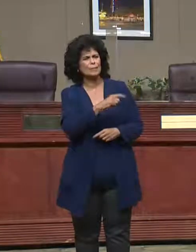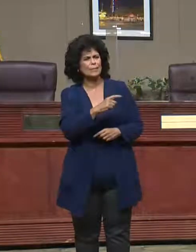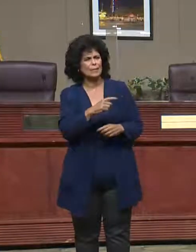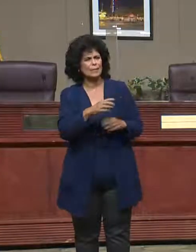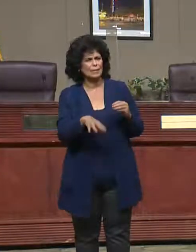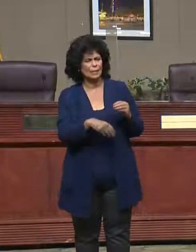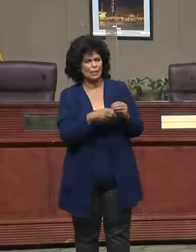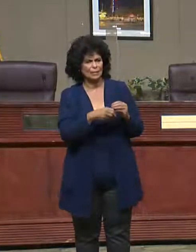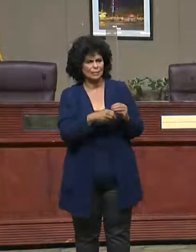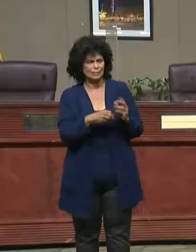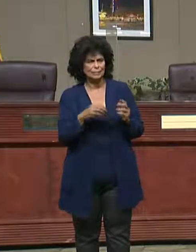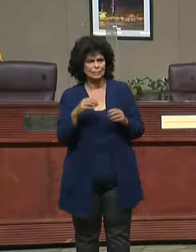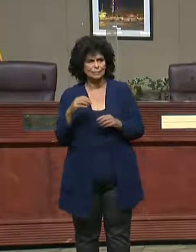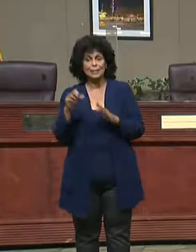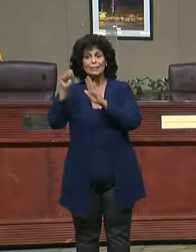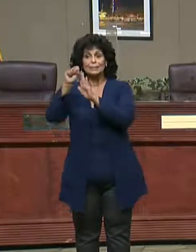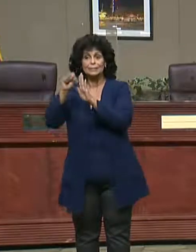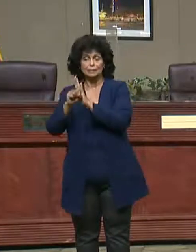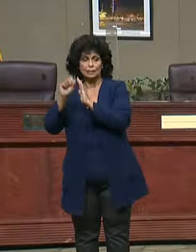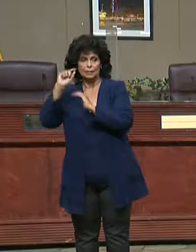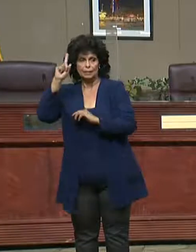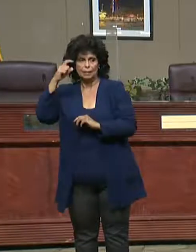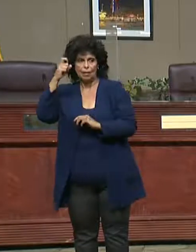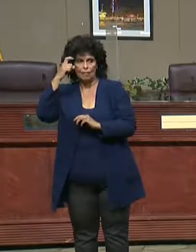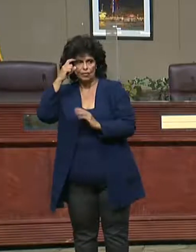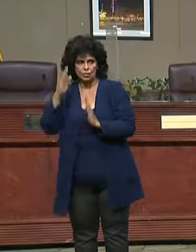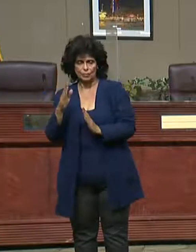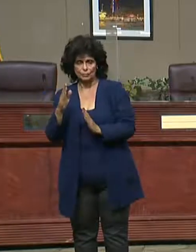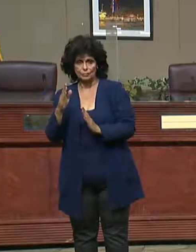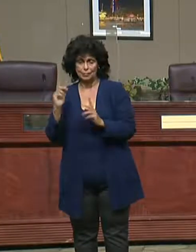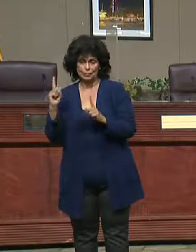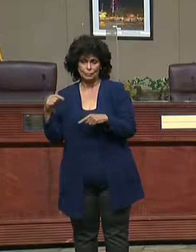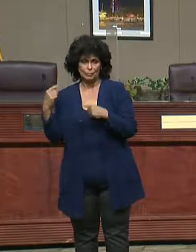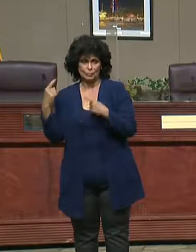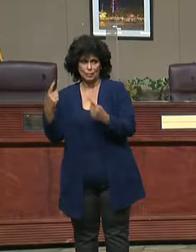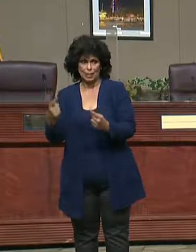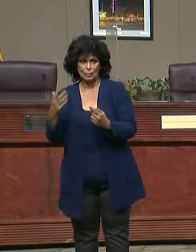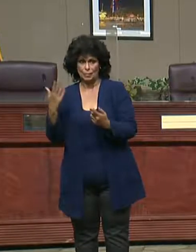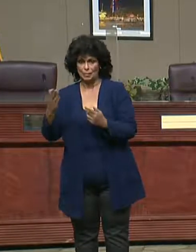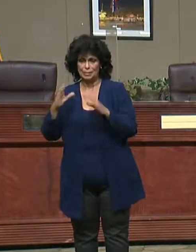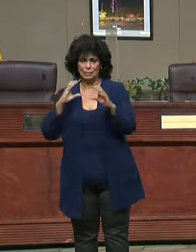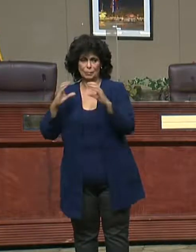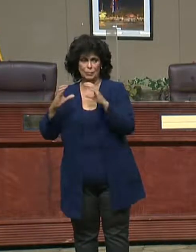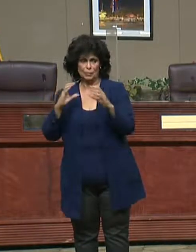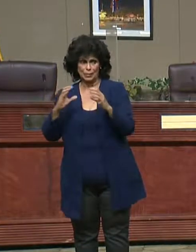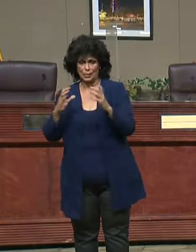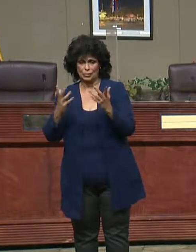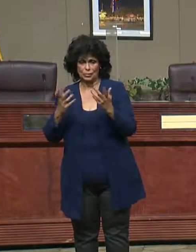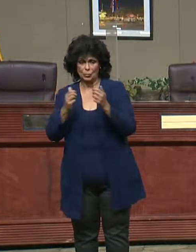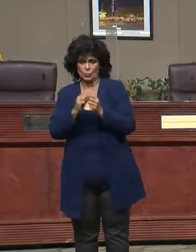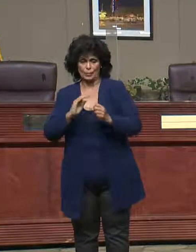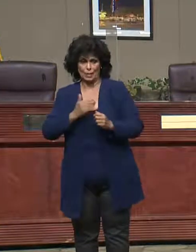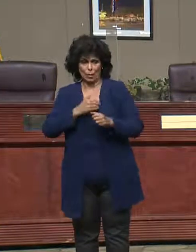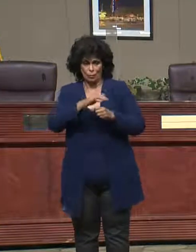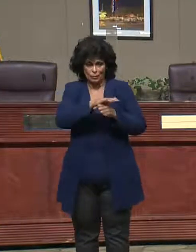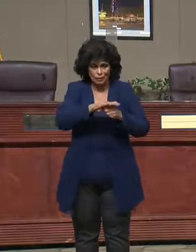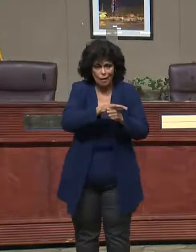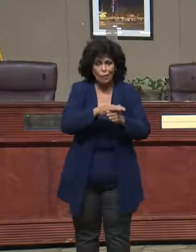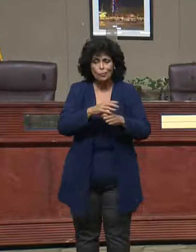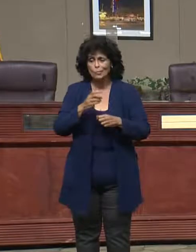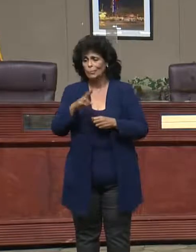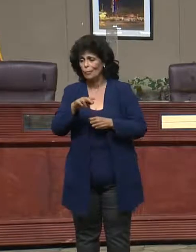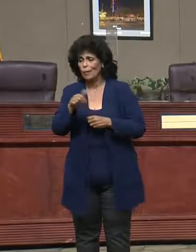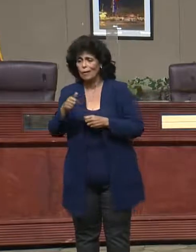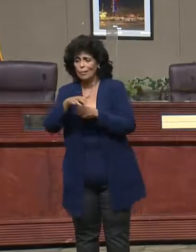The governor has done what I would say is probably a poor job of communicating with our county and some of the other counties in